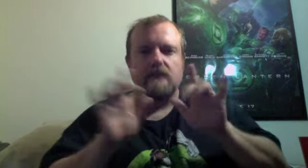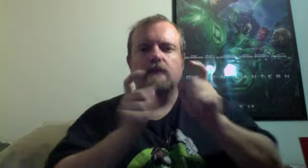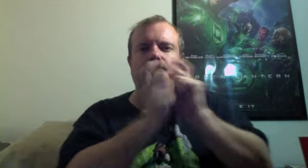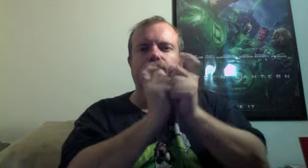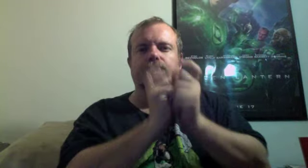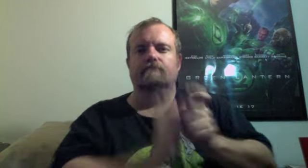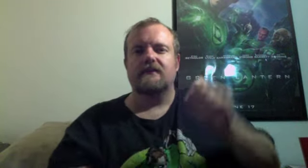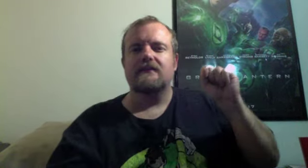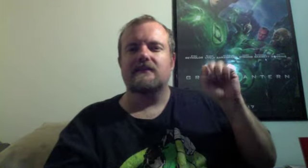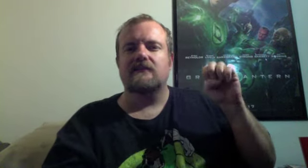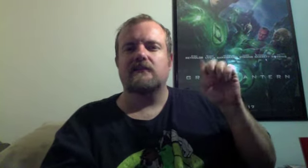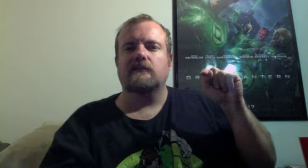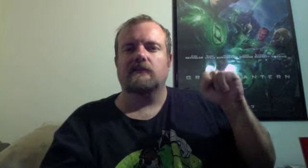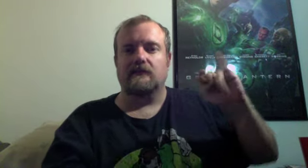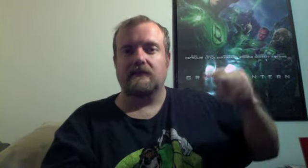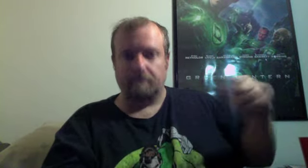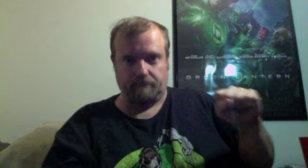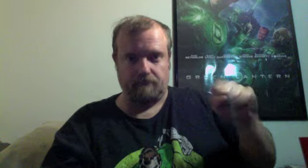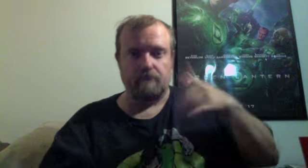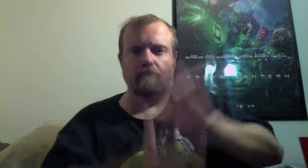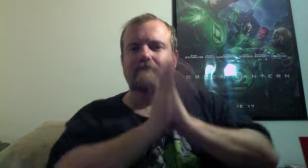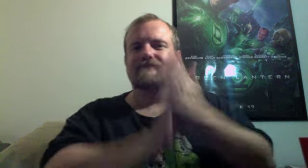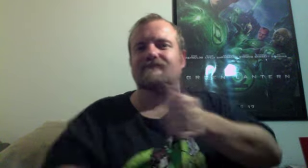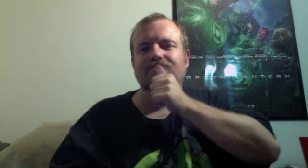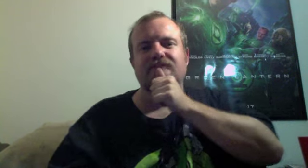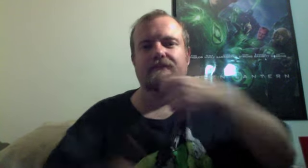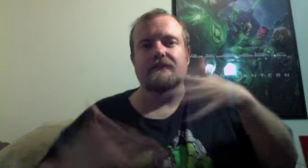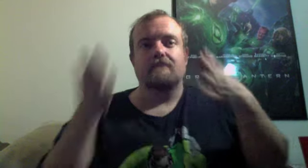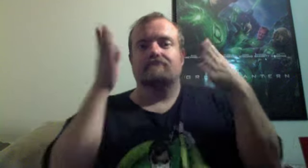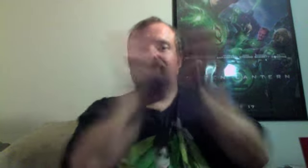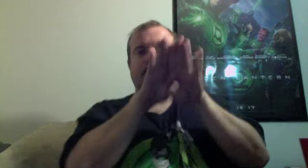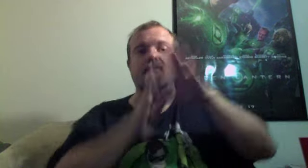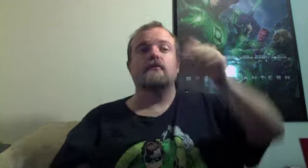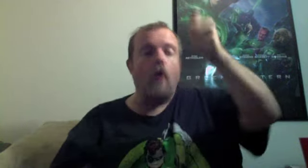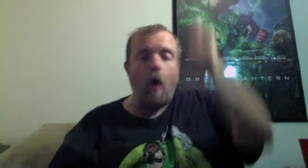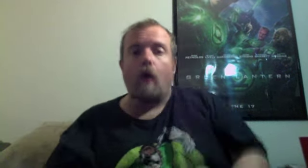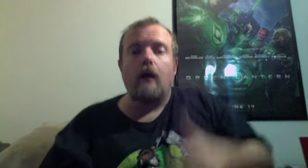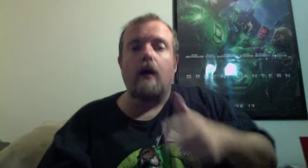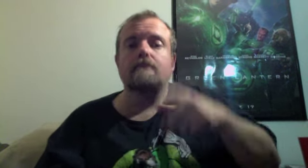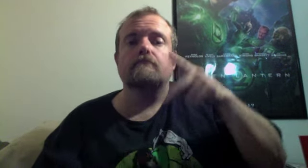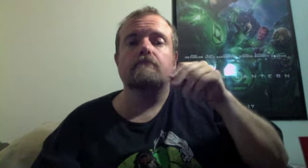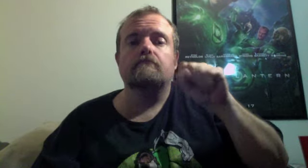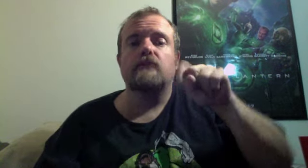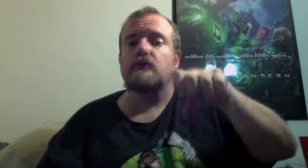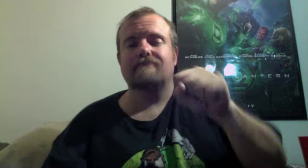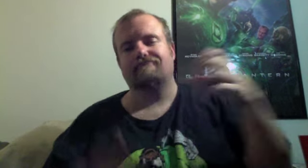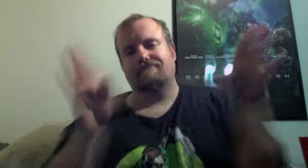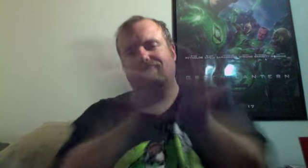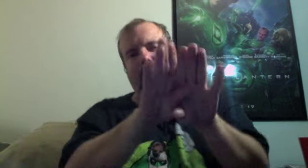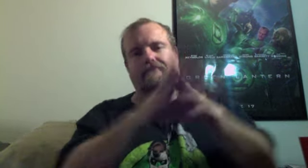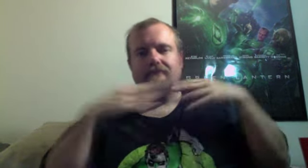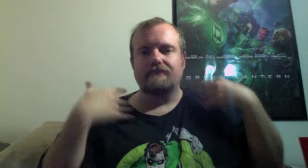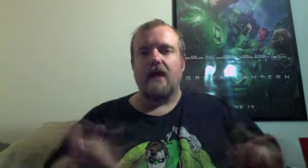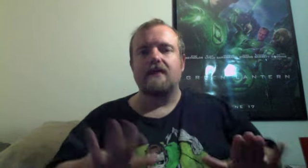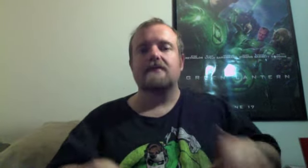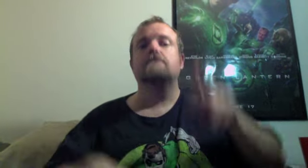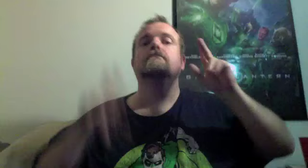band. The heel band is held to the boot by a leather strap. The metal parts are made from a strong yet flexible type of